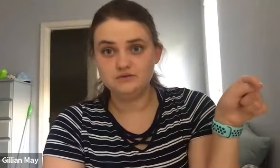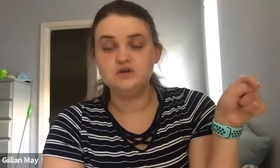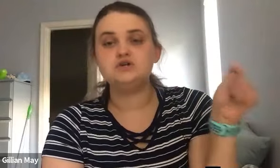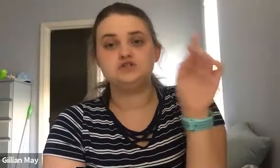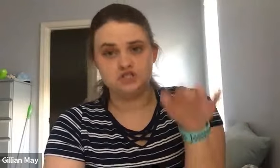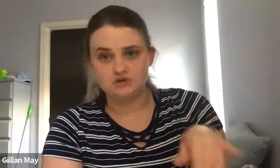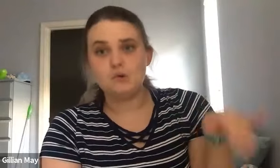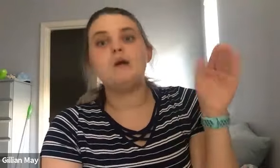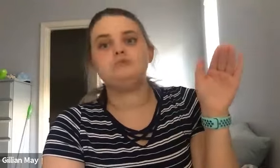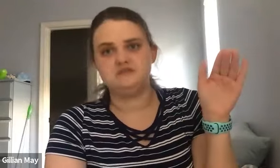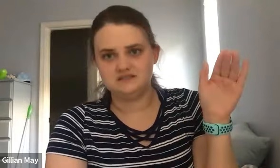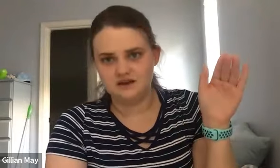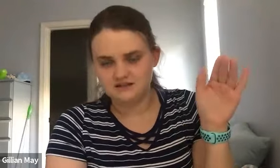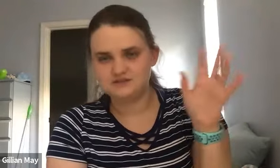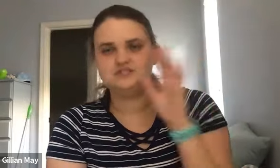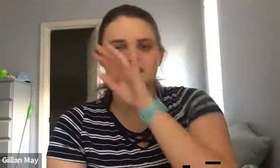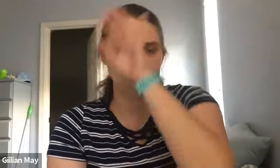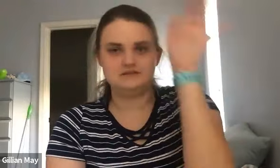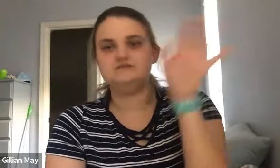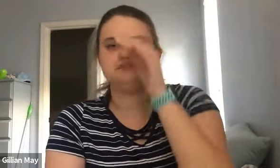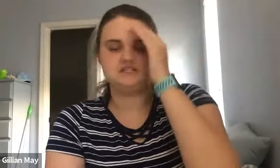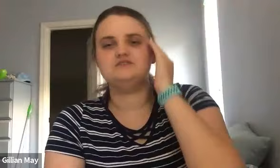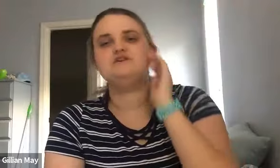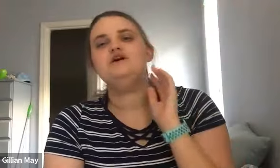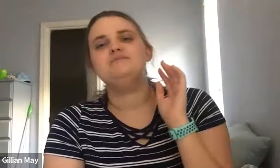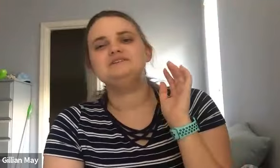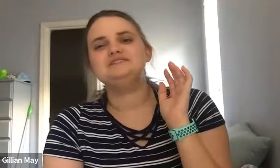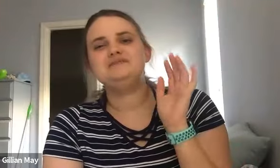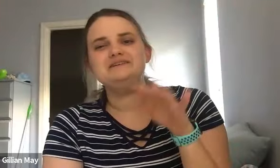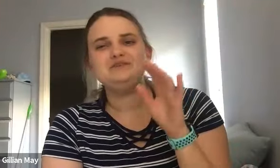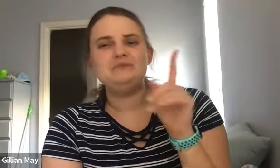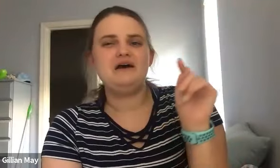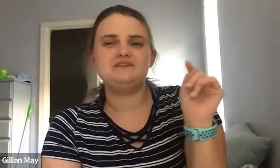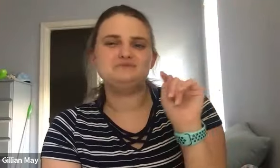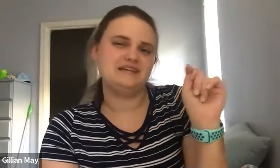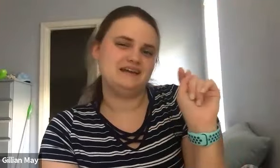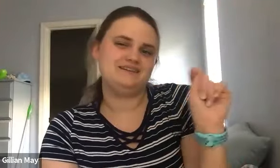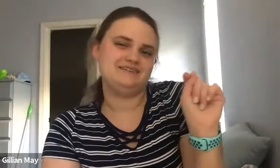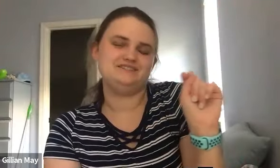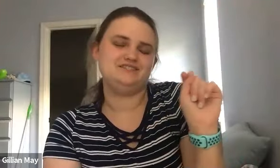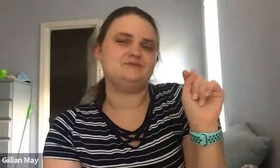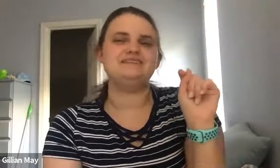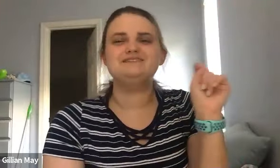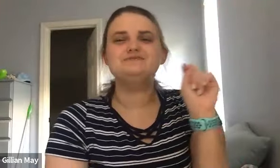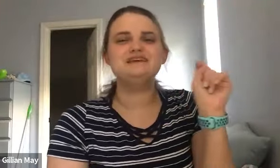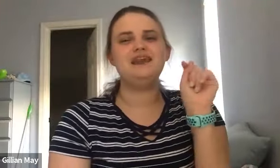adult. So she grew up with these signs. So she knows, but she always told me how this one technically, she's always like, this one's like